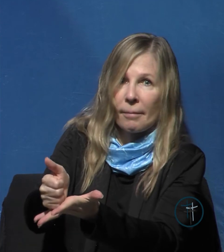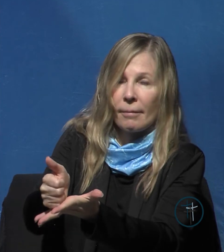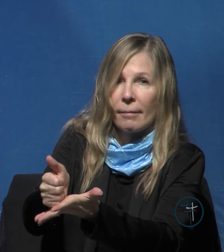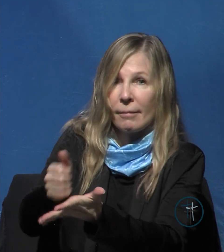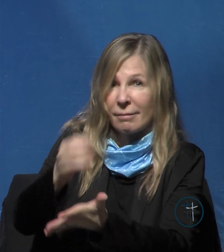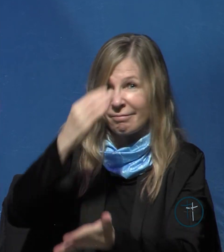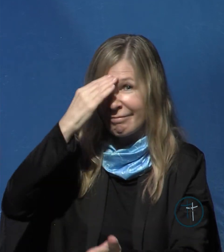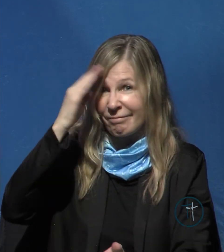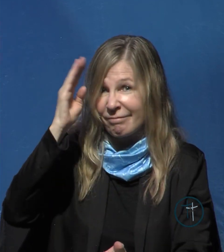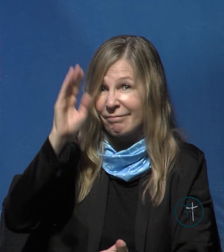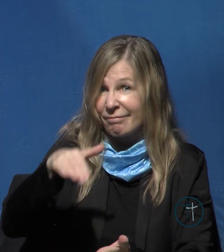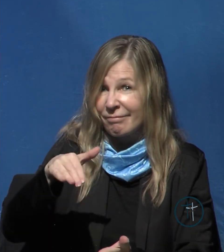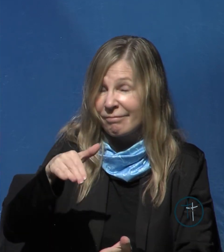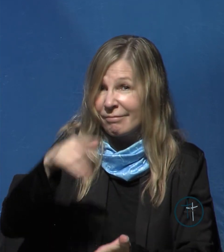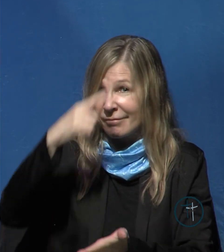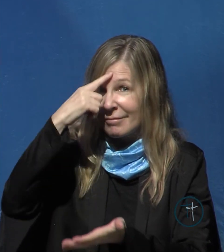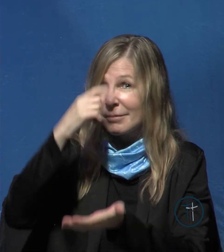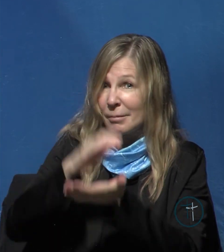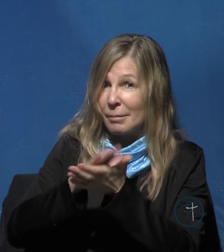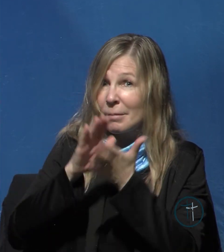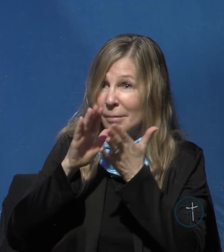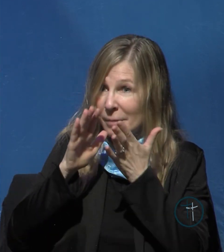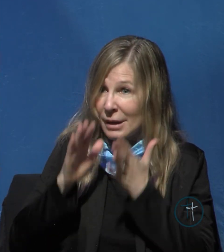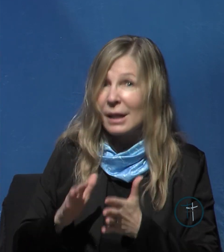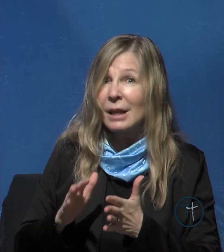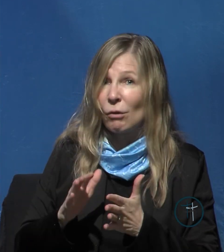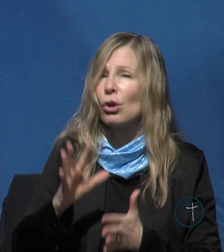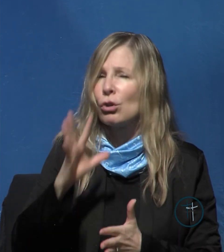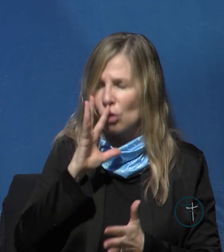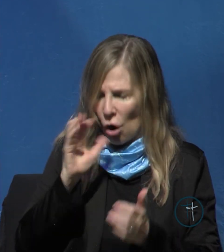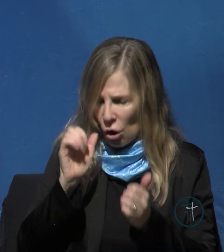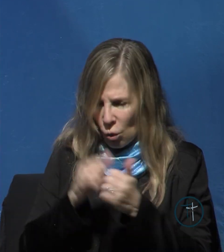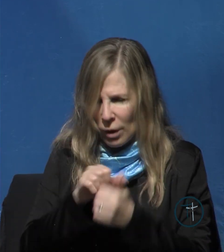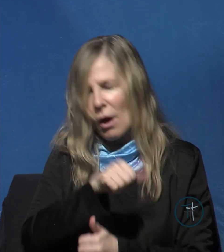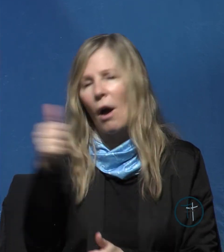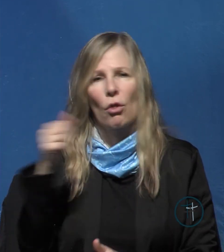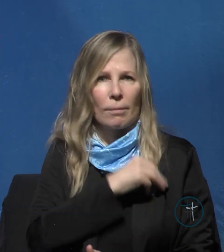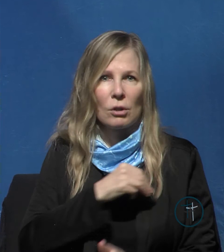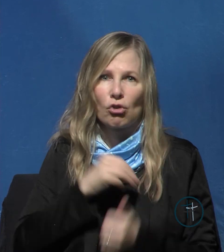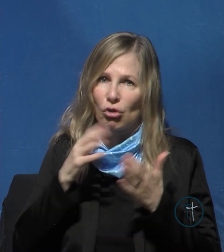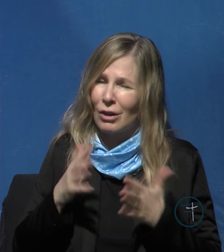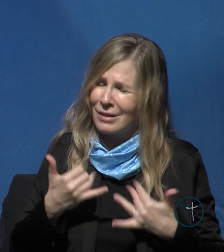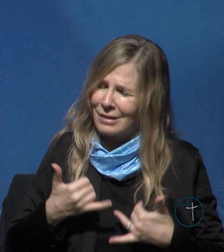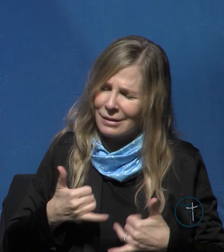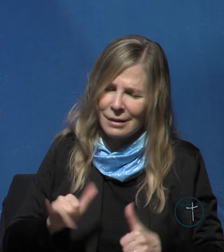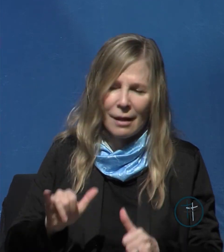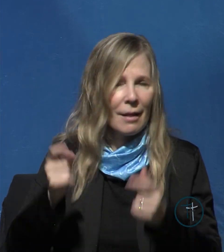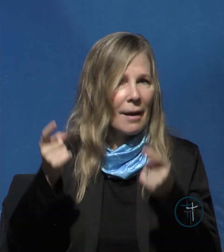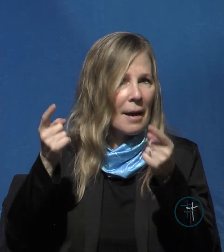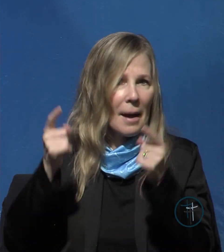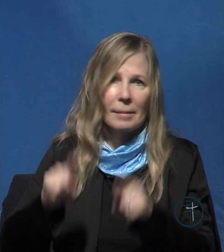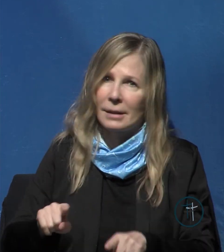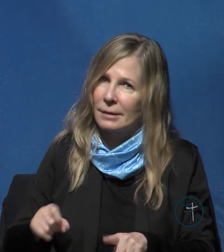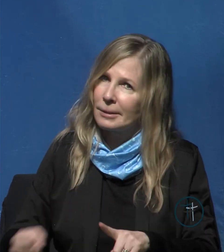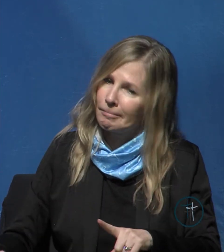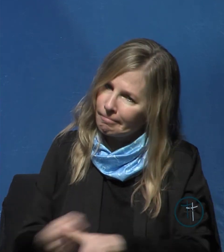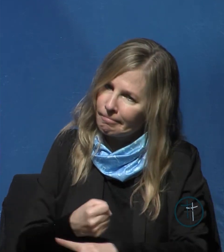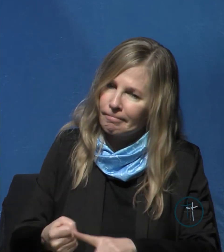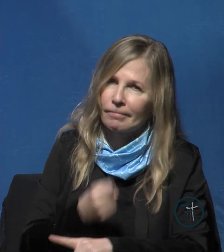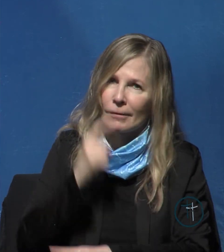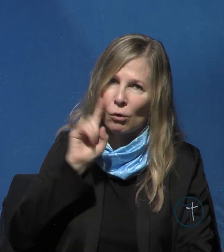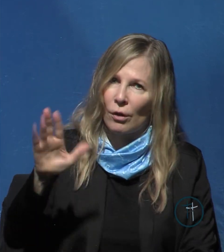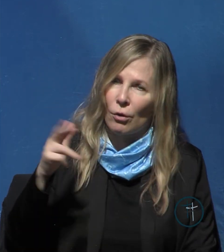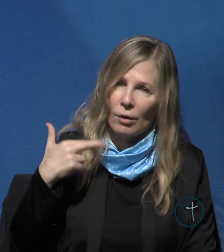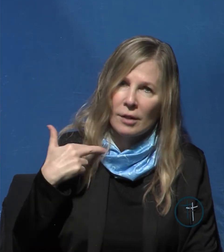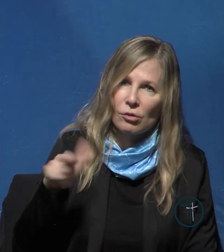about believers that are ill-treated, talk to Mike Schott. Talk to other missionaries in other countries. It still happens.